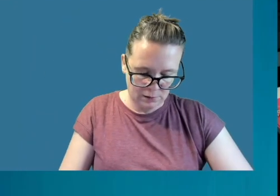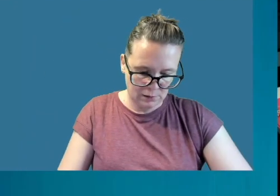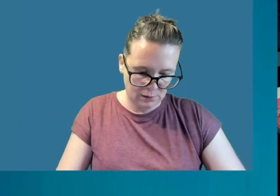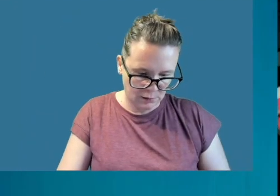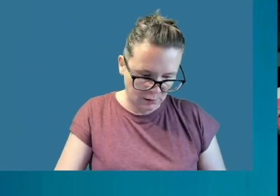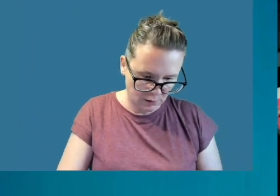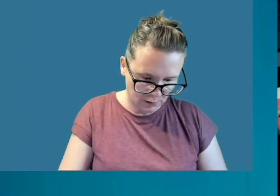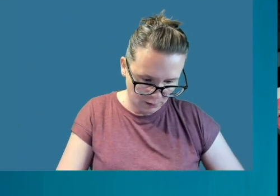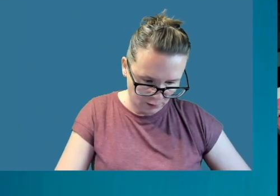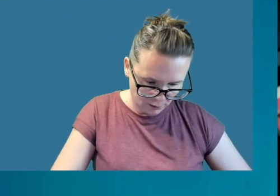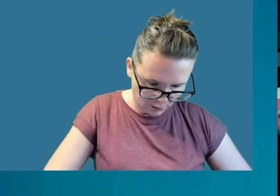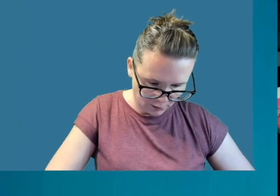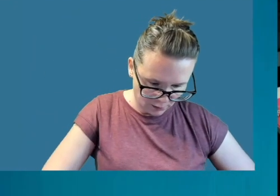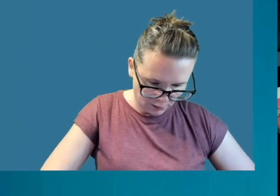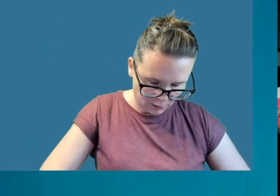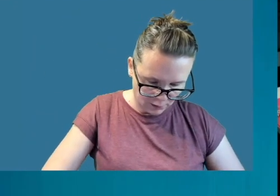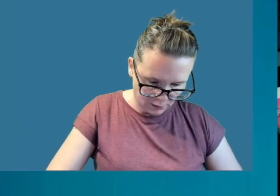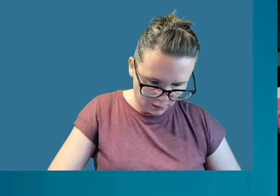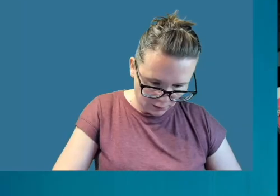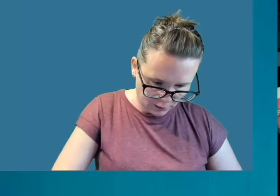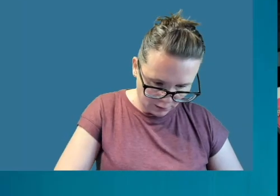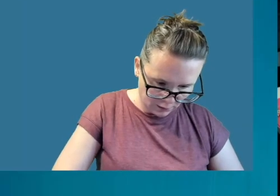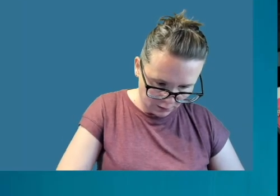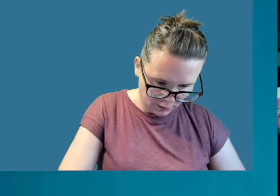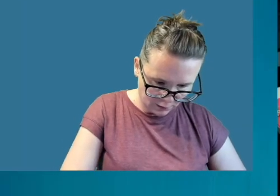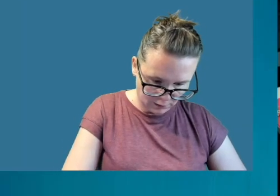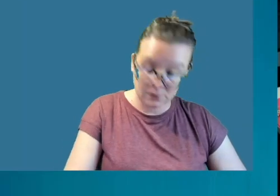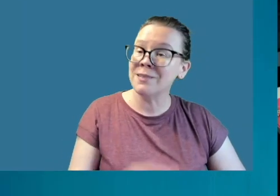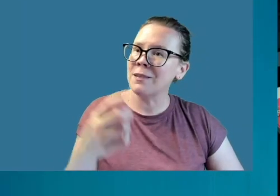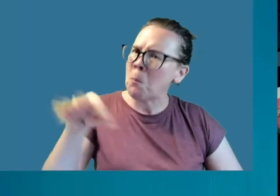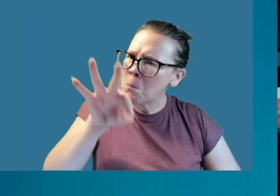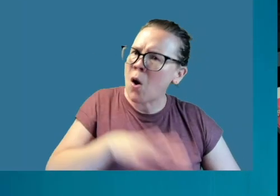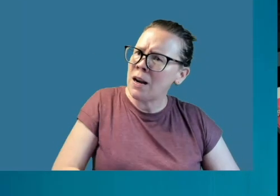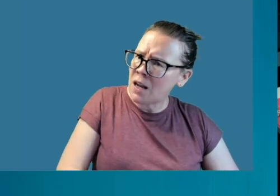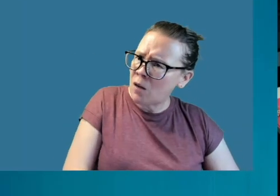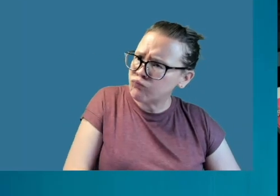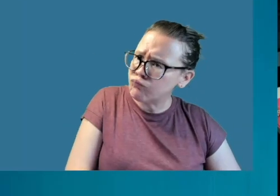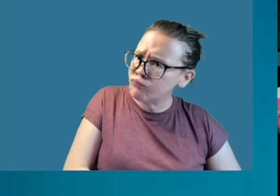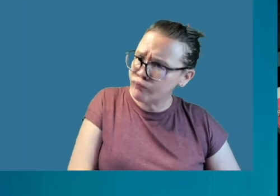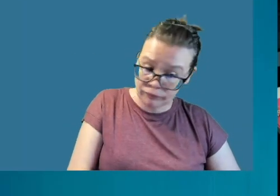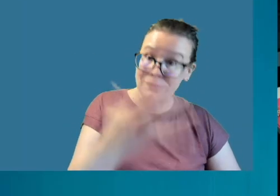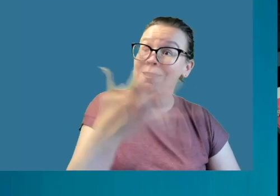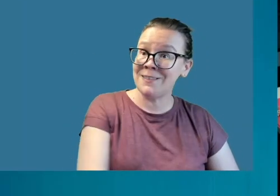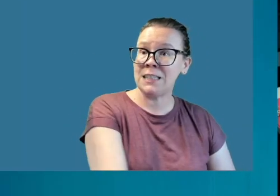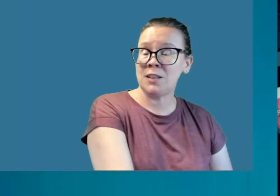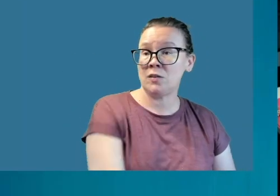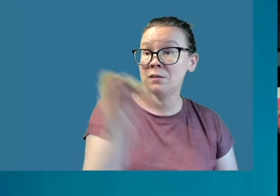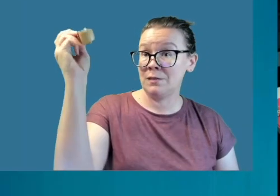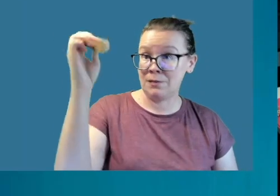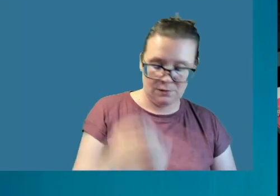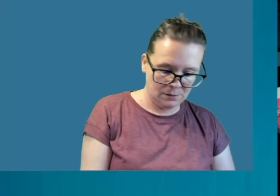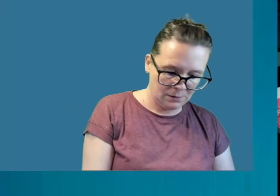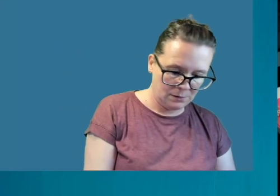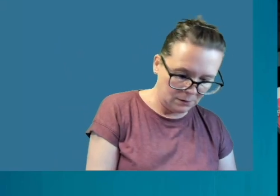finger and just make sure that you press it all the way back and that you finger press it enough that it's staying down